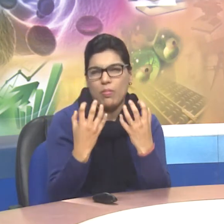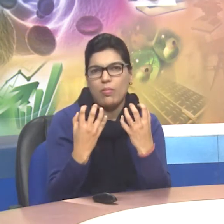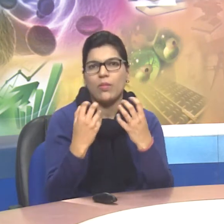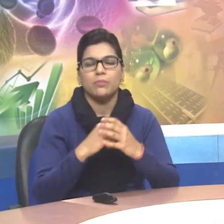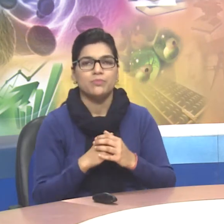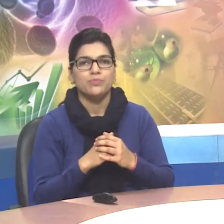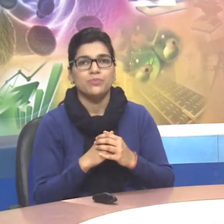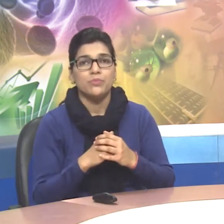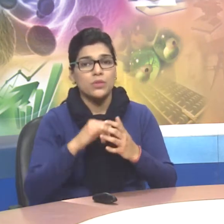dress.